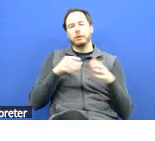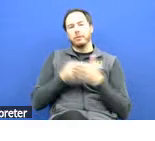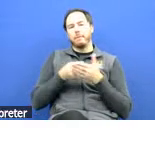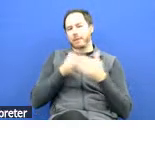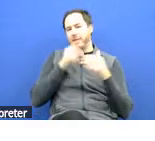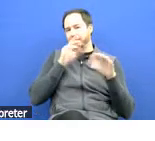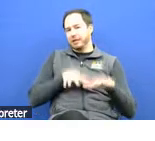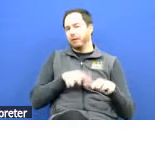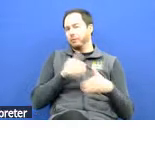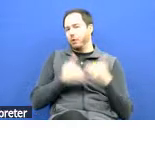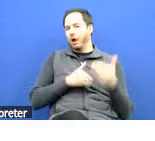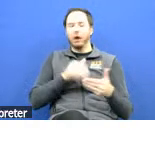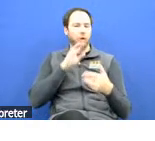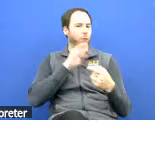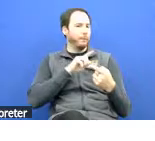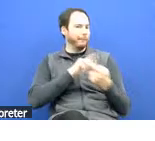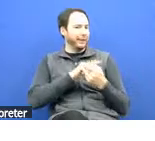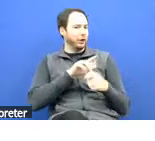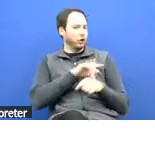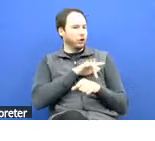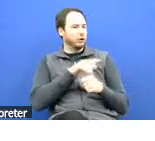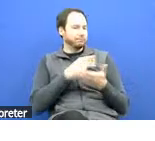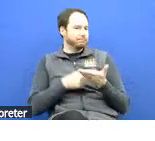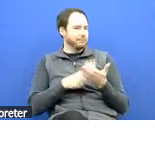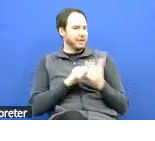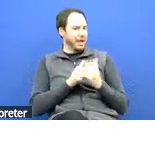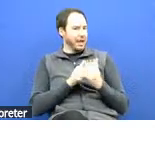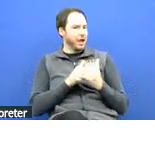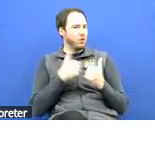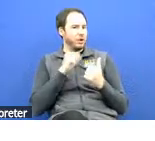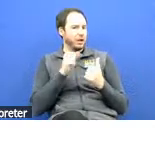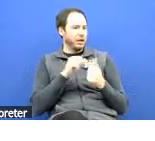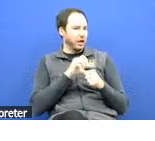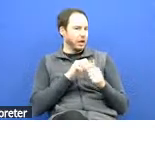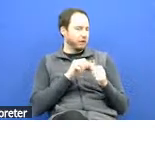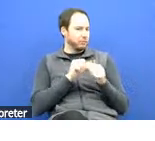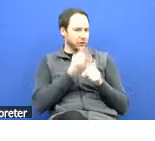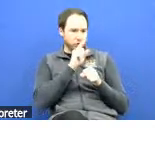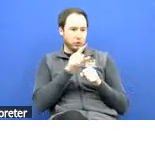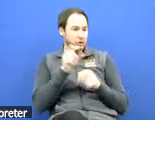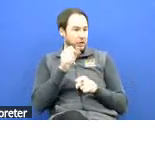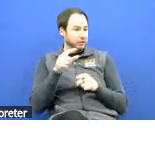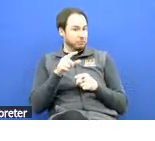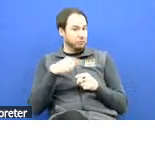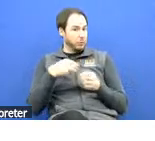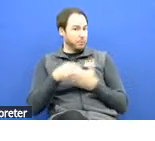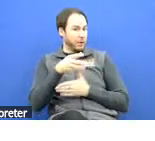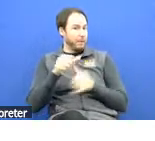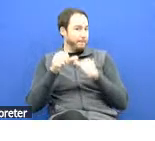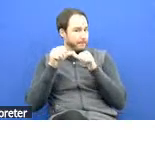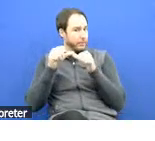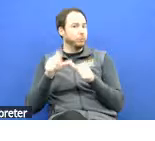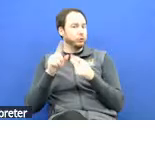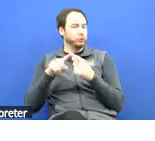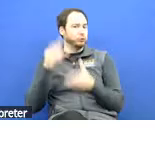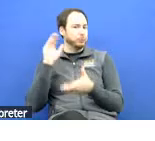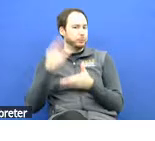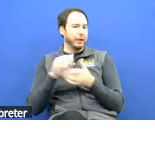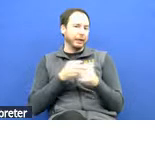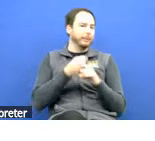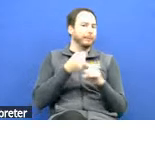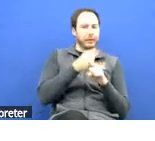meeting and talking about ways in which we can develop permit conditions to mitigate any impacts associated